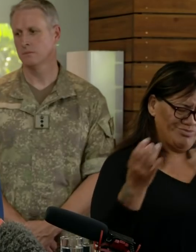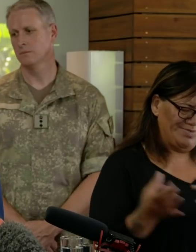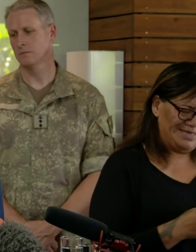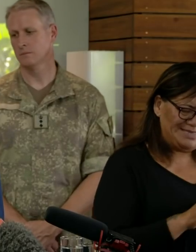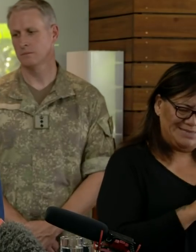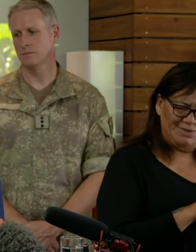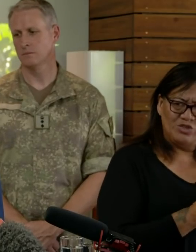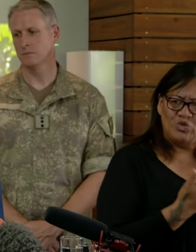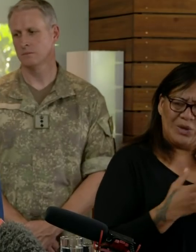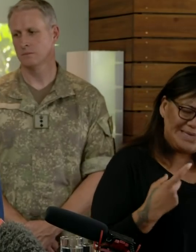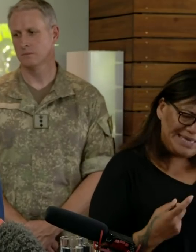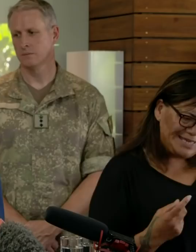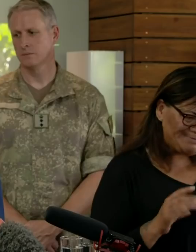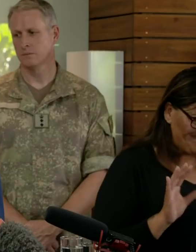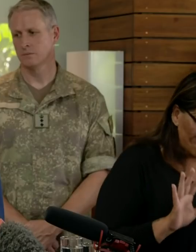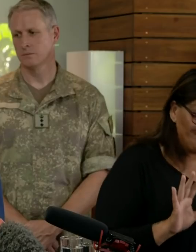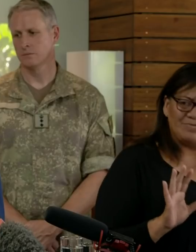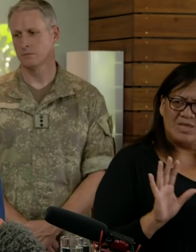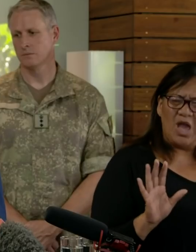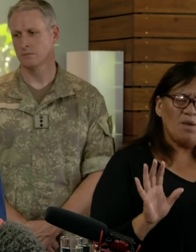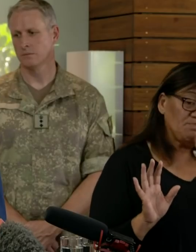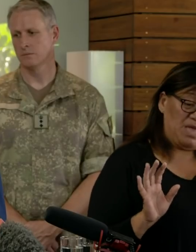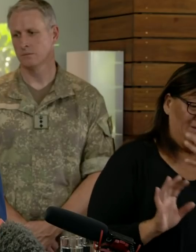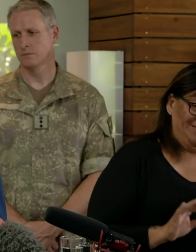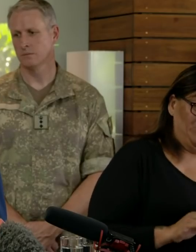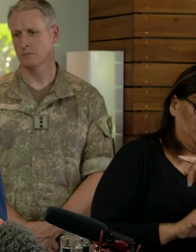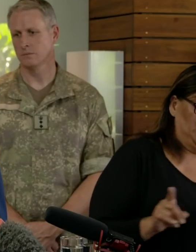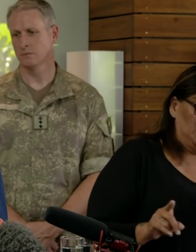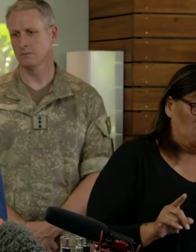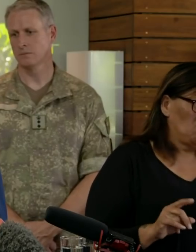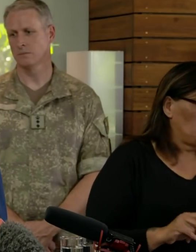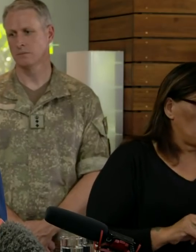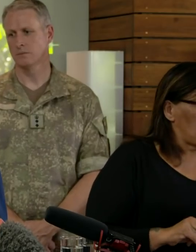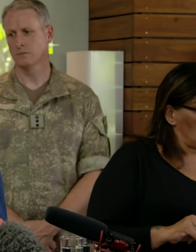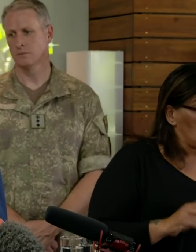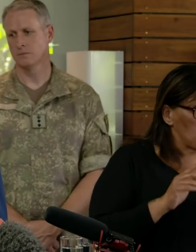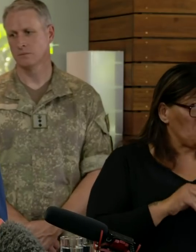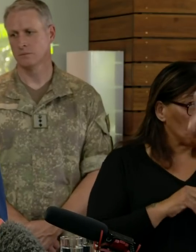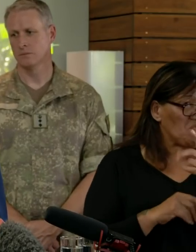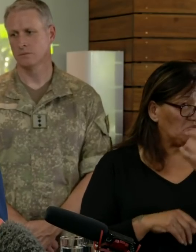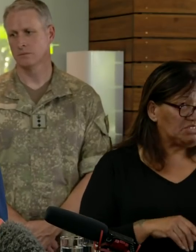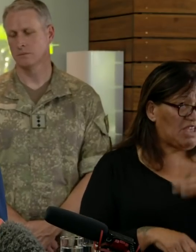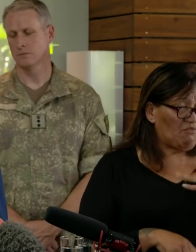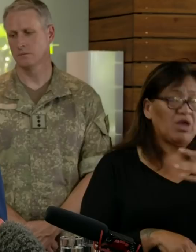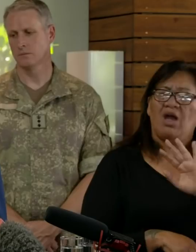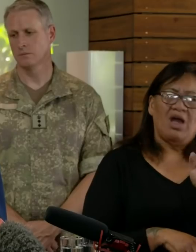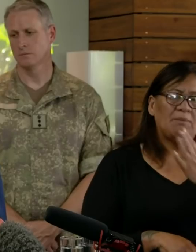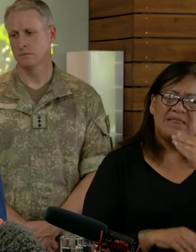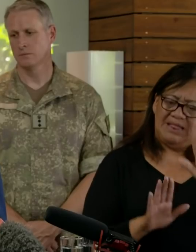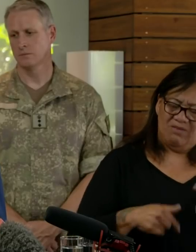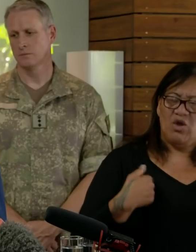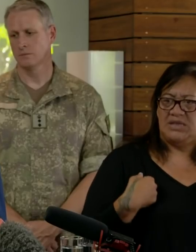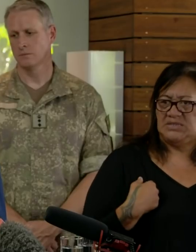care to do this. So I would suggest that anyone contemplating that leaves it to us. We do